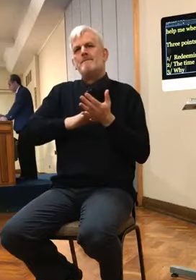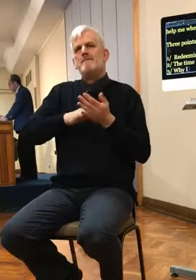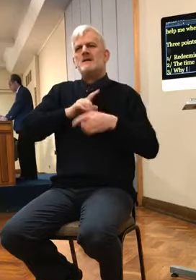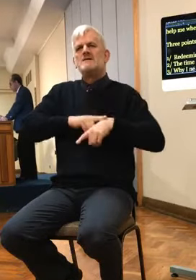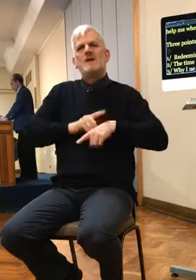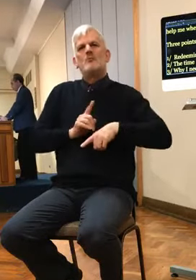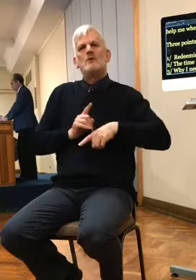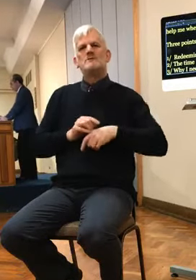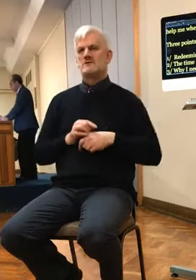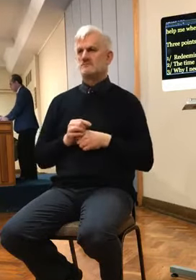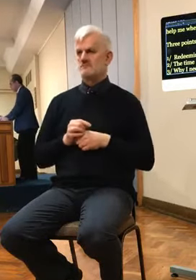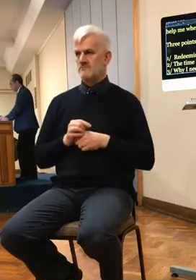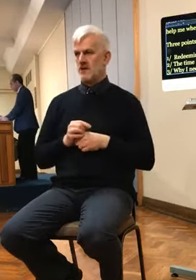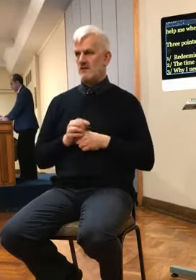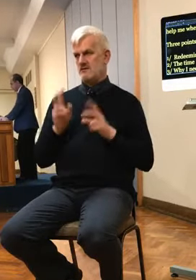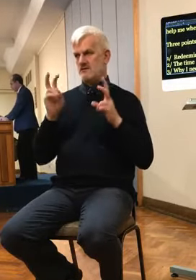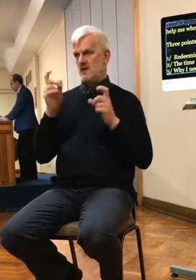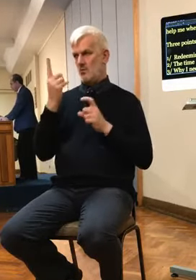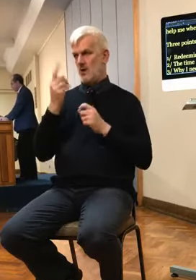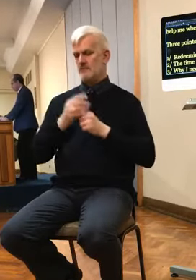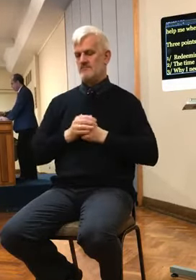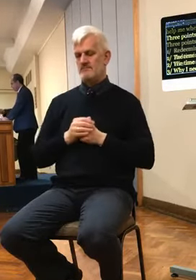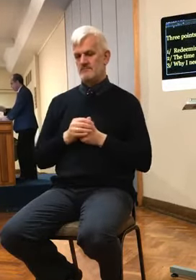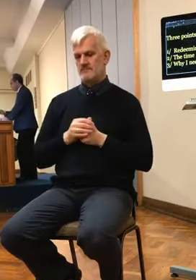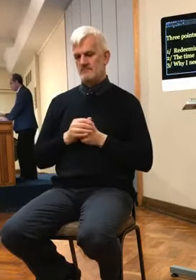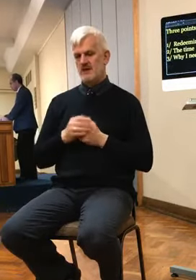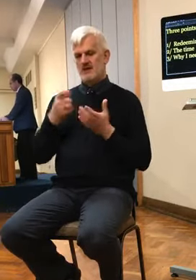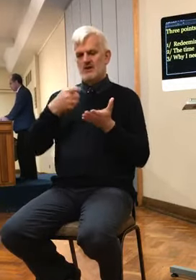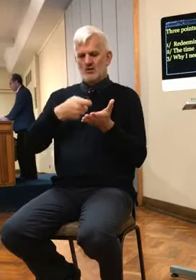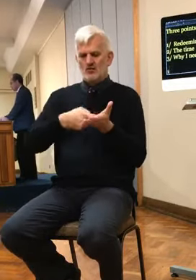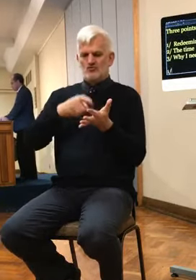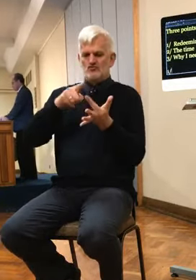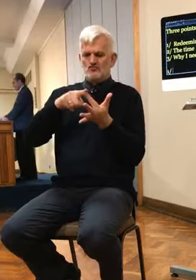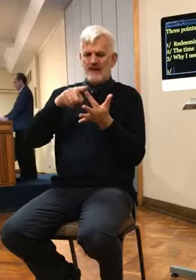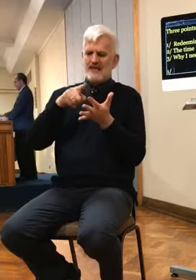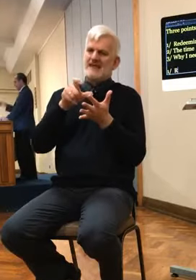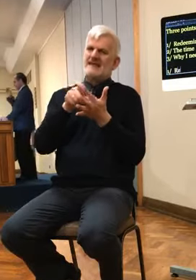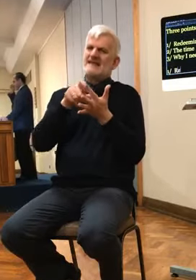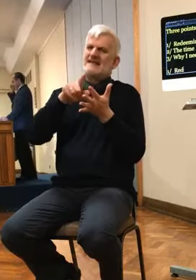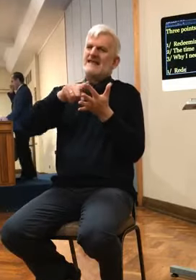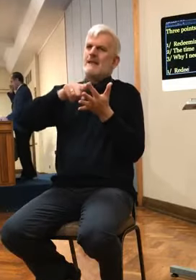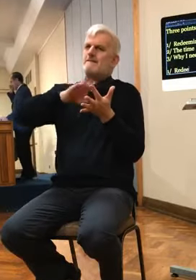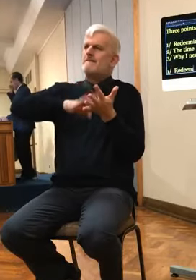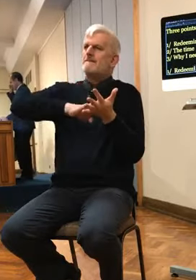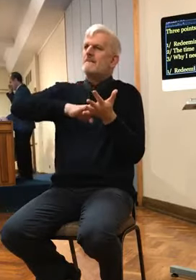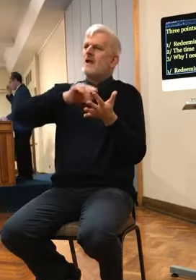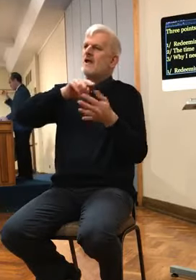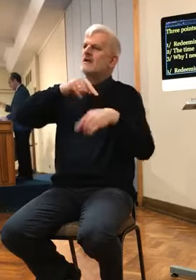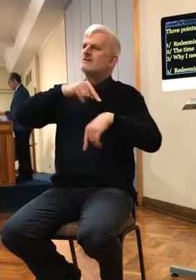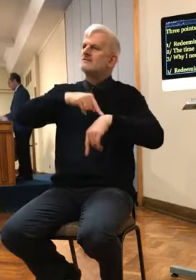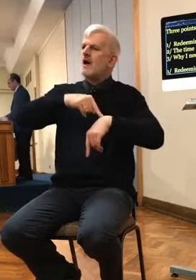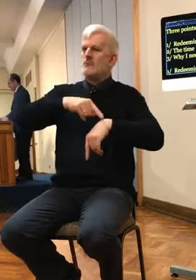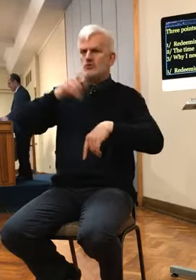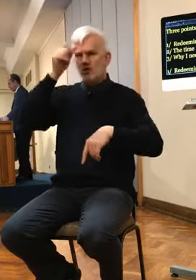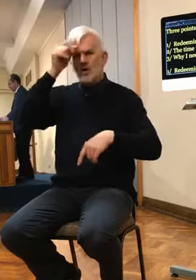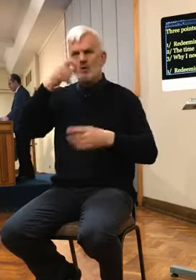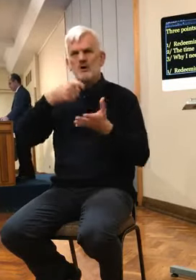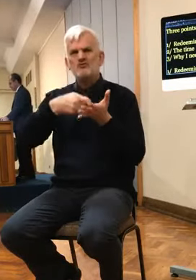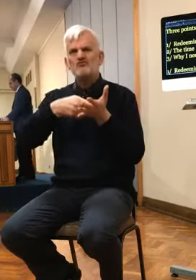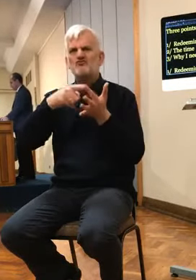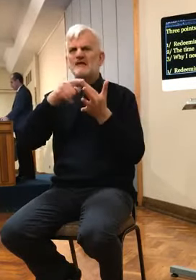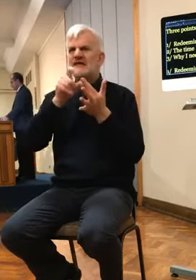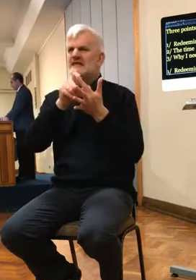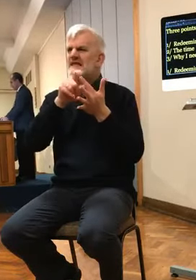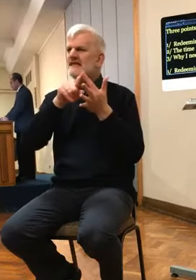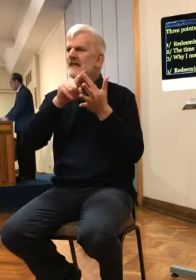first heading. Redeeming, that word. And I'm sure you know, this is a doctrinal,